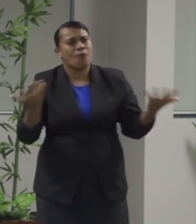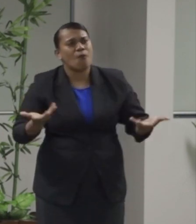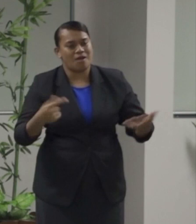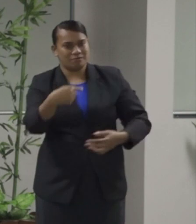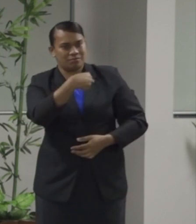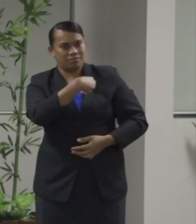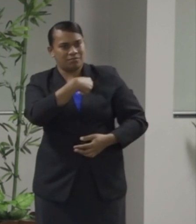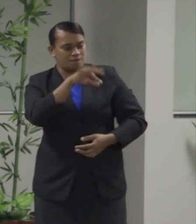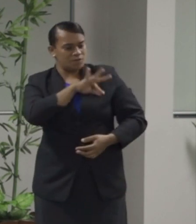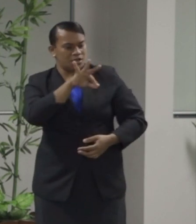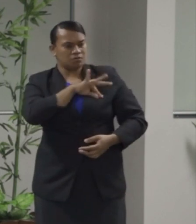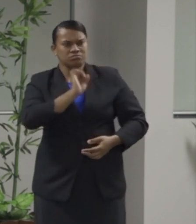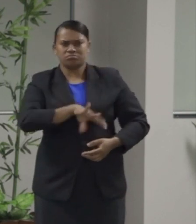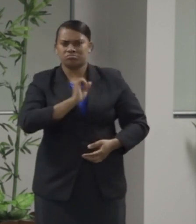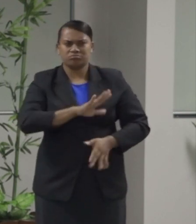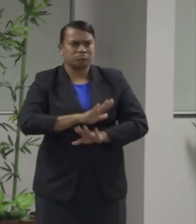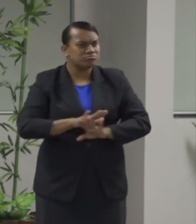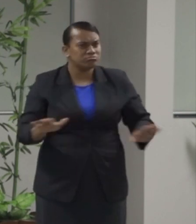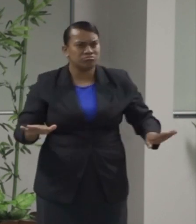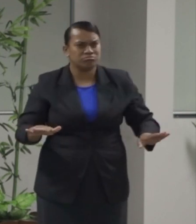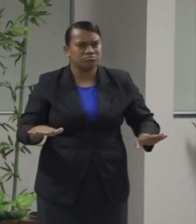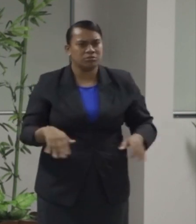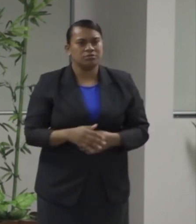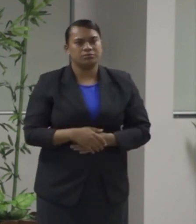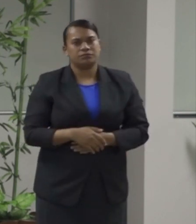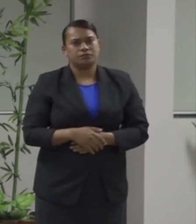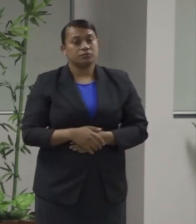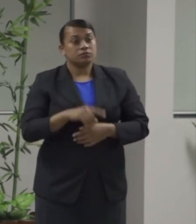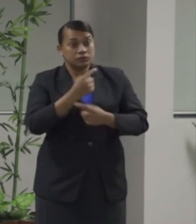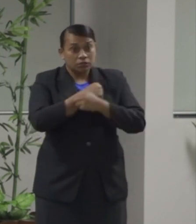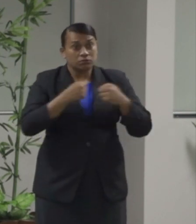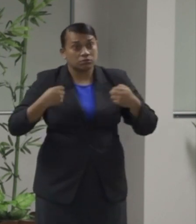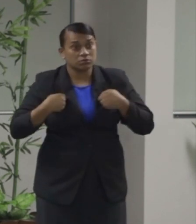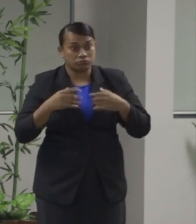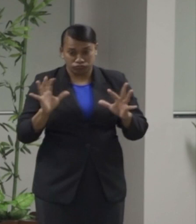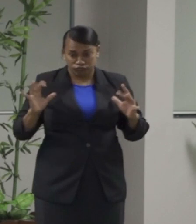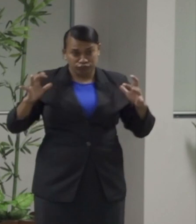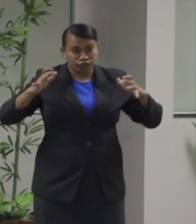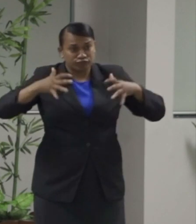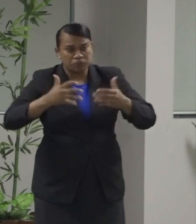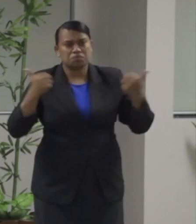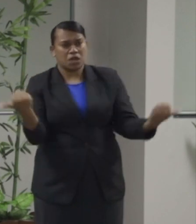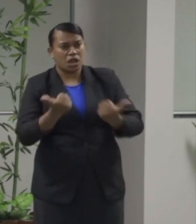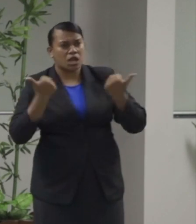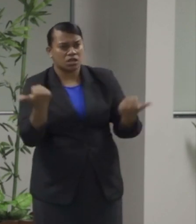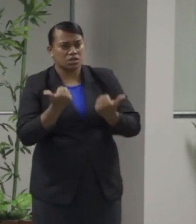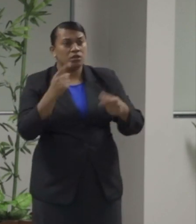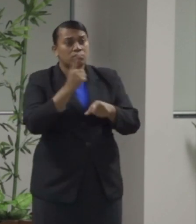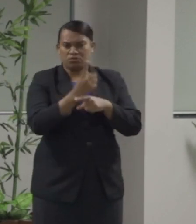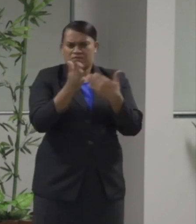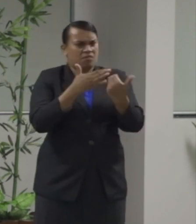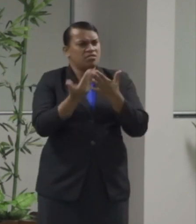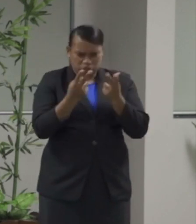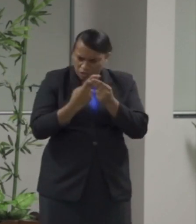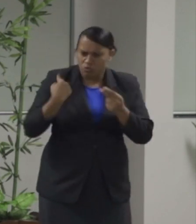fear. While large gatherings pose to greater risk, God will always be with us,